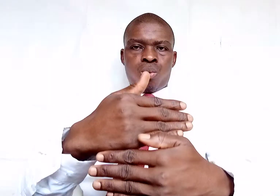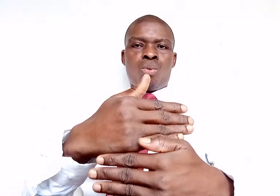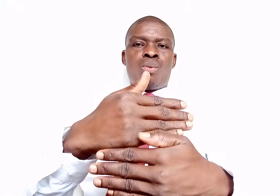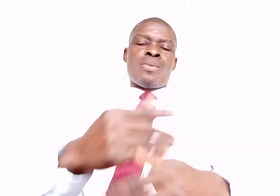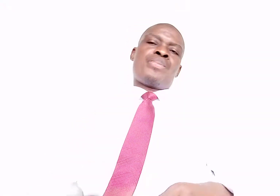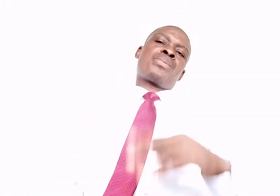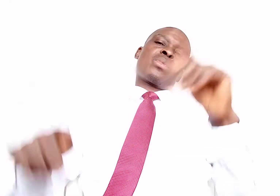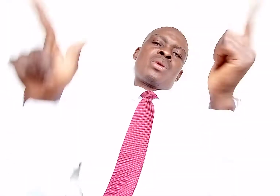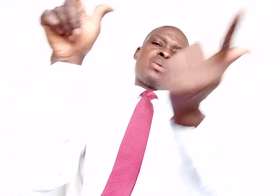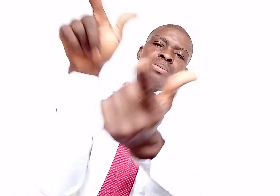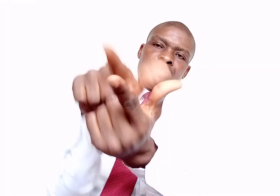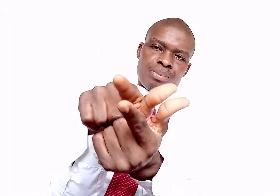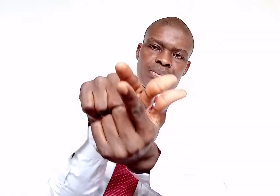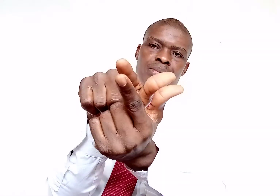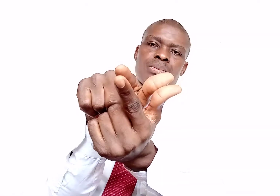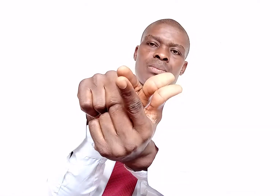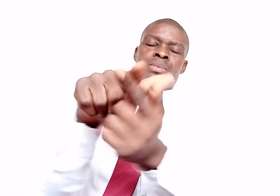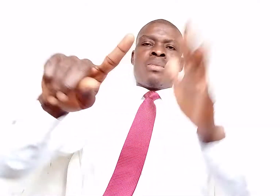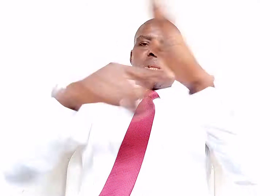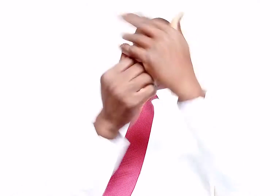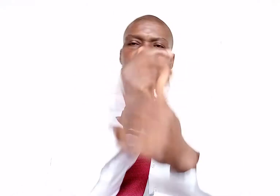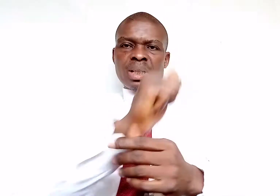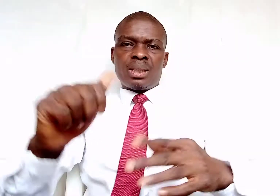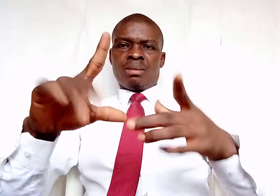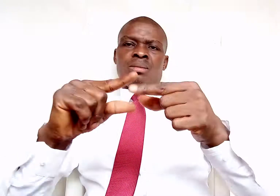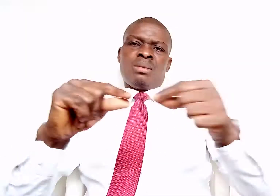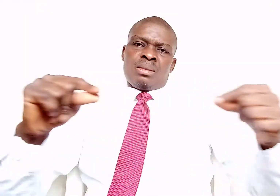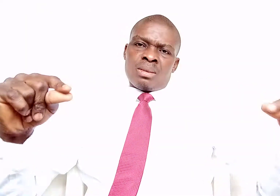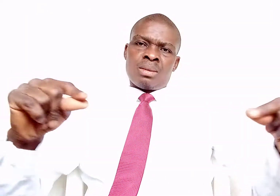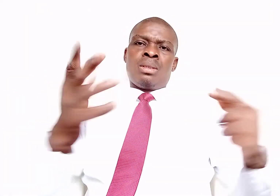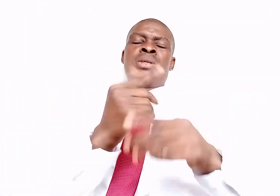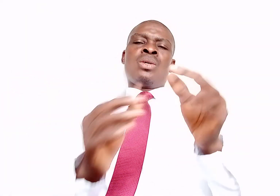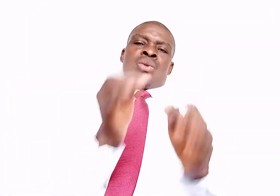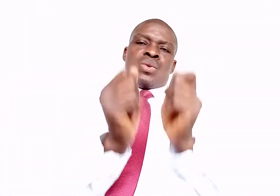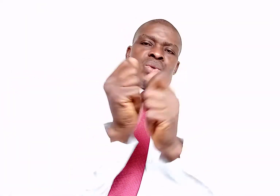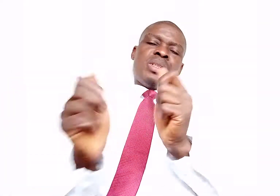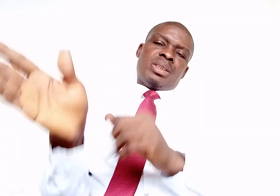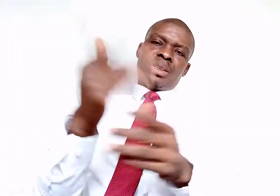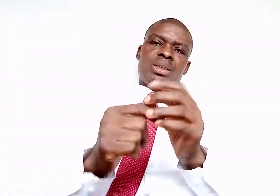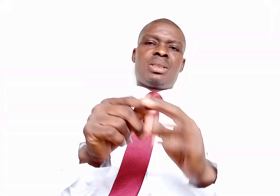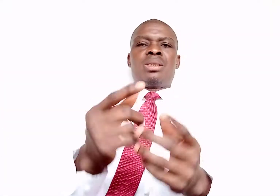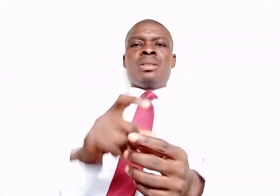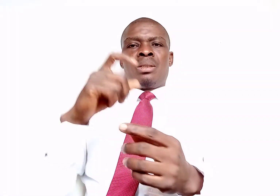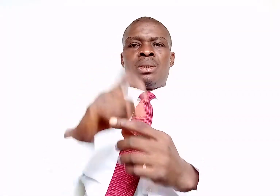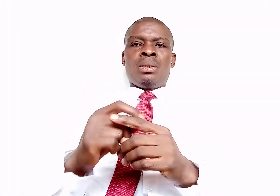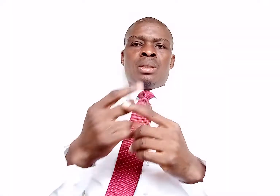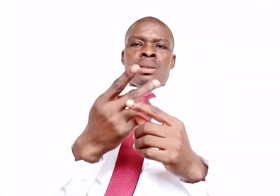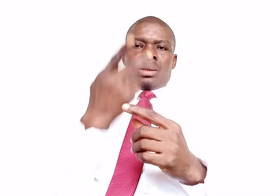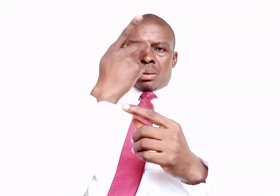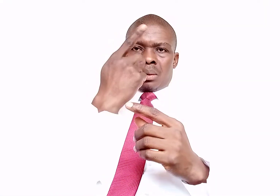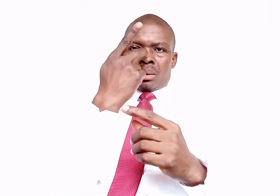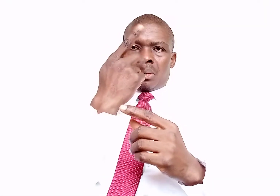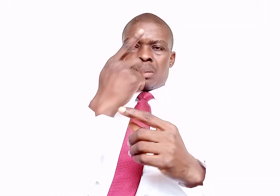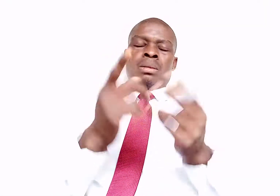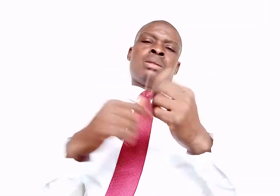Vagina. This is an elastic organ which receives the penis during sexual intercourse and where semen